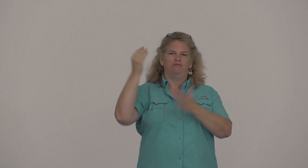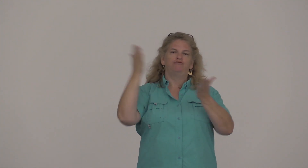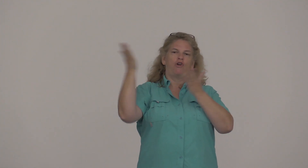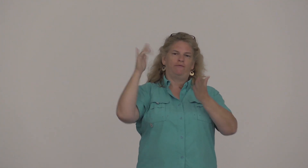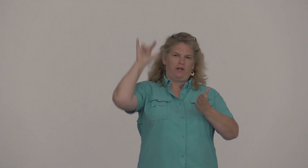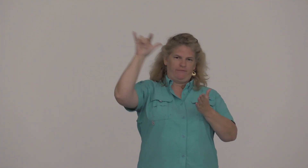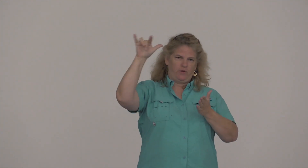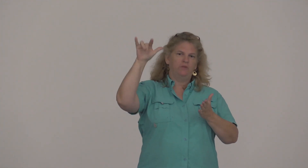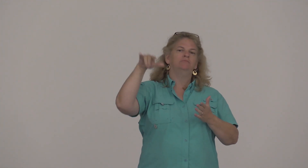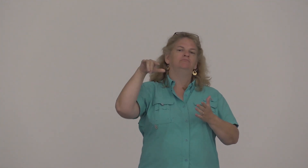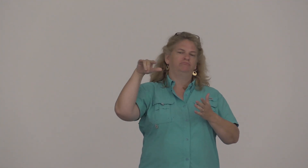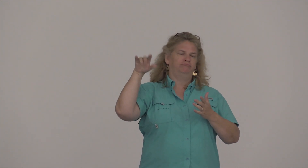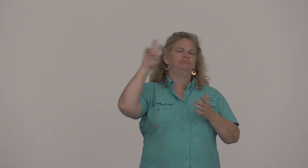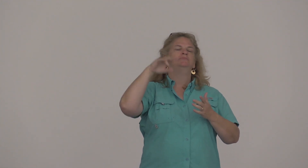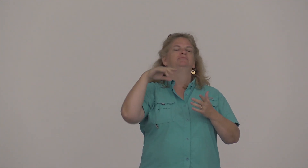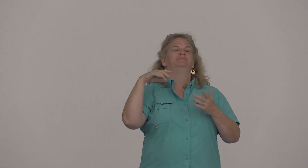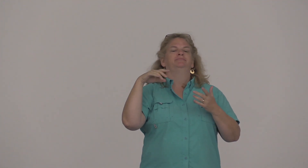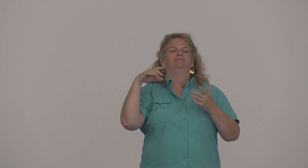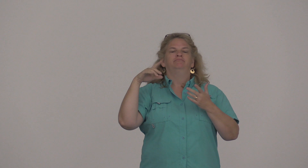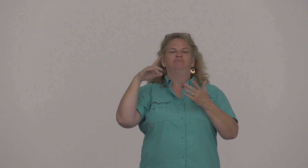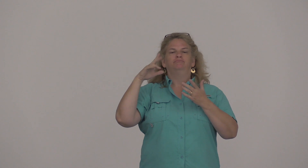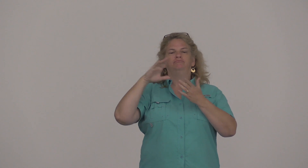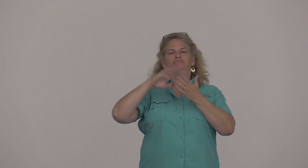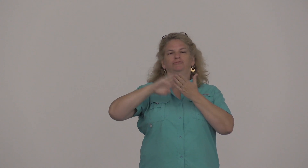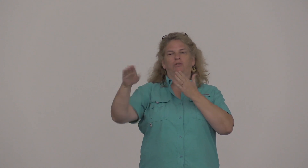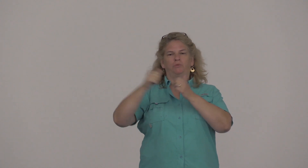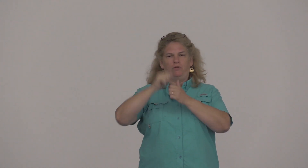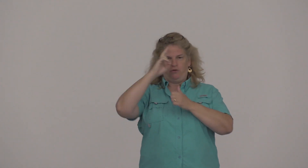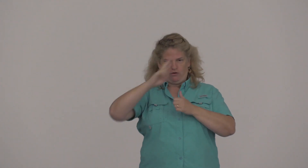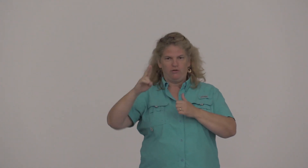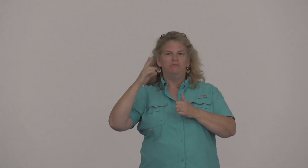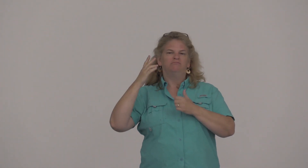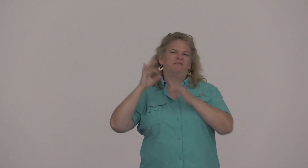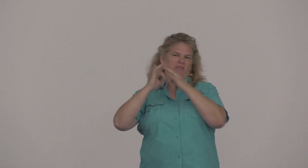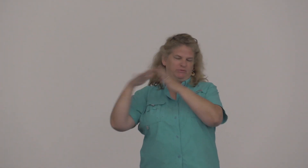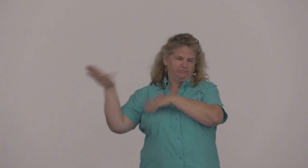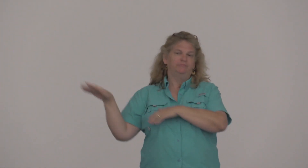at the Citadel, and then he served in the Air Force